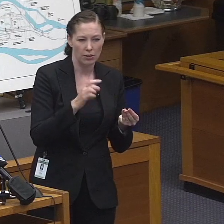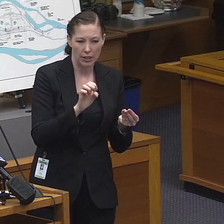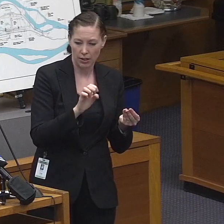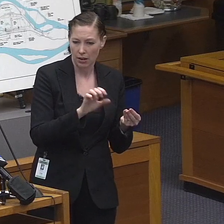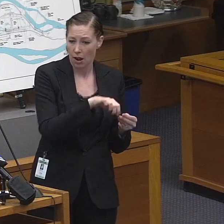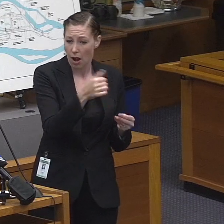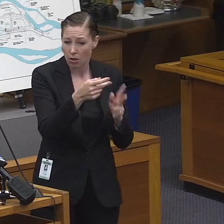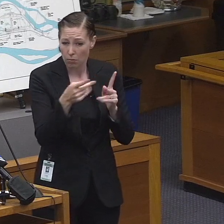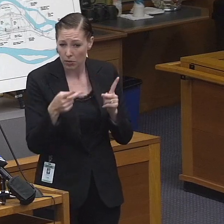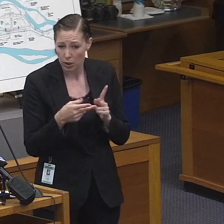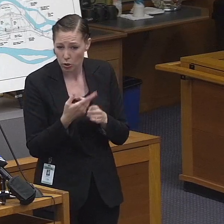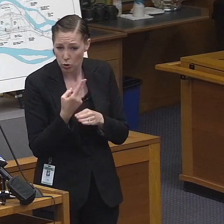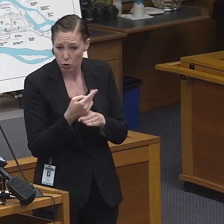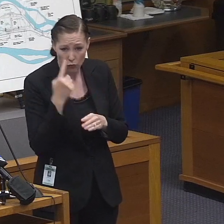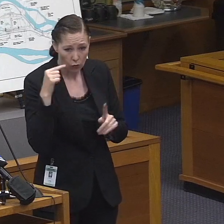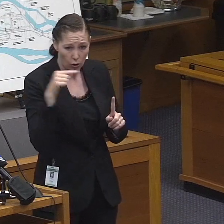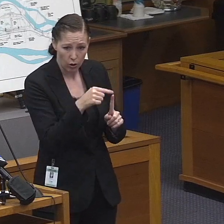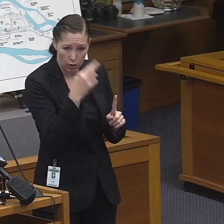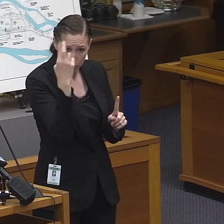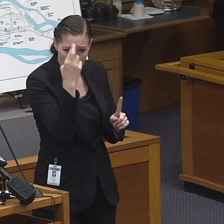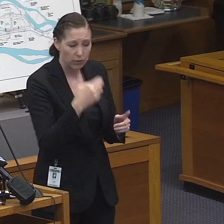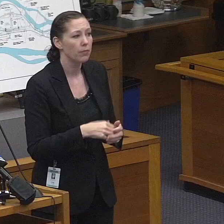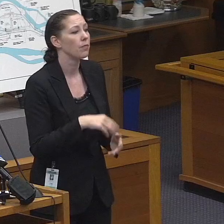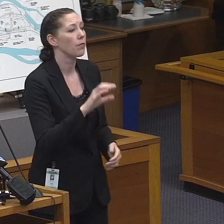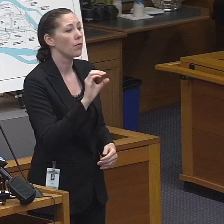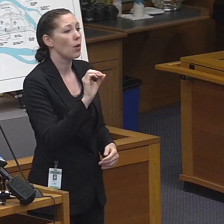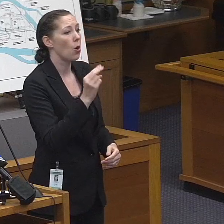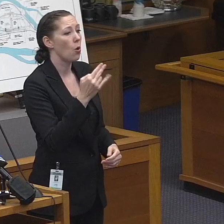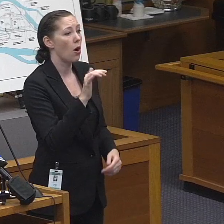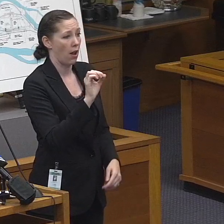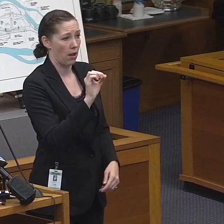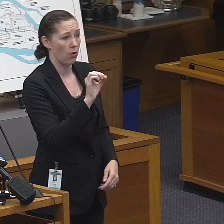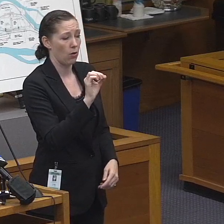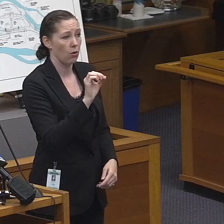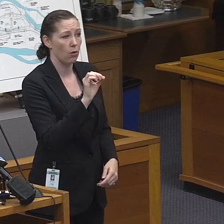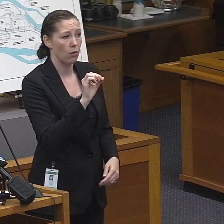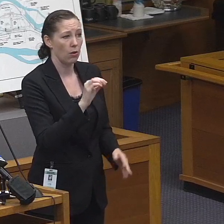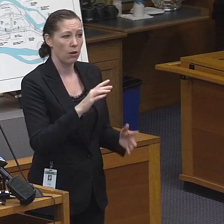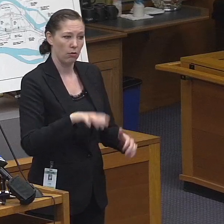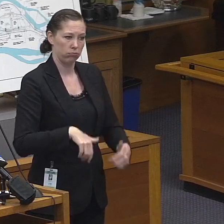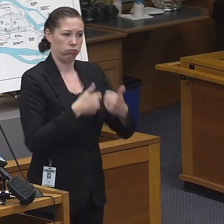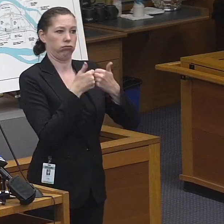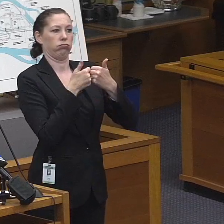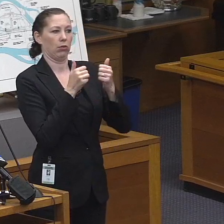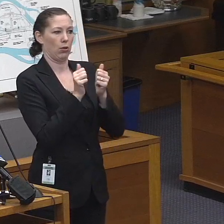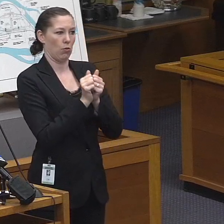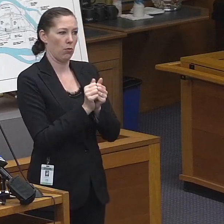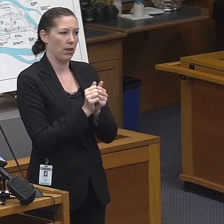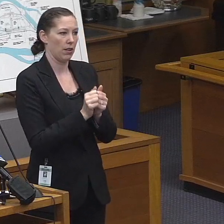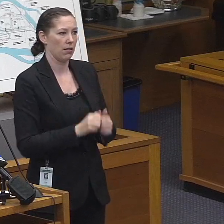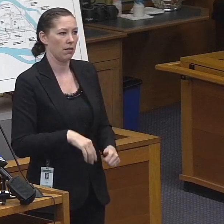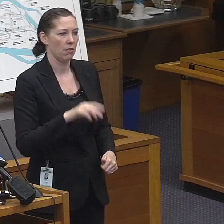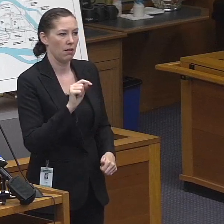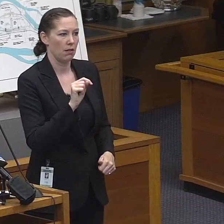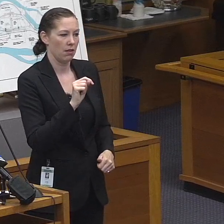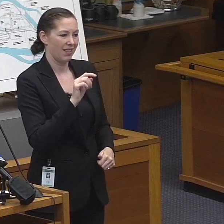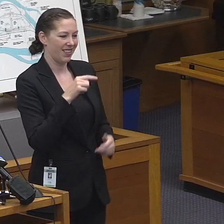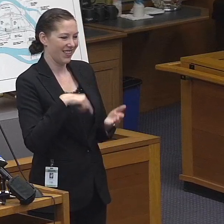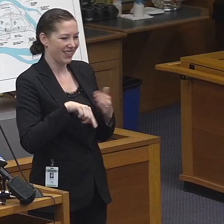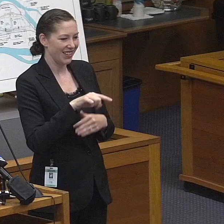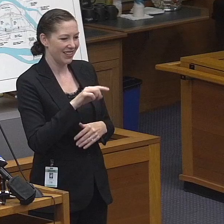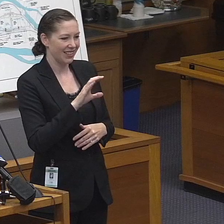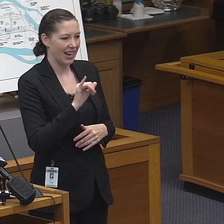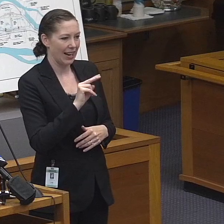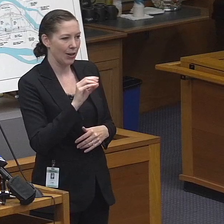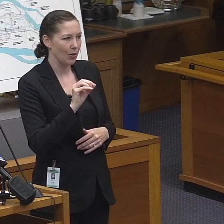just generally? Ohio is a state that has had challenges with algal toxins. I'd have to go back and look at the literature